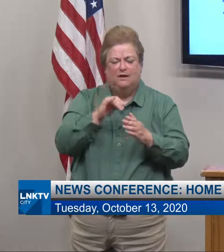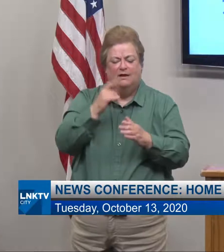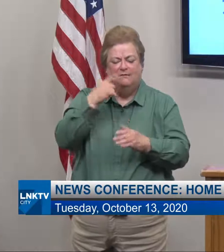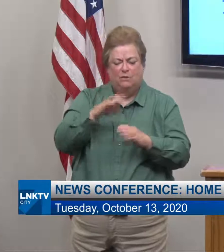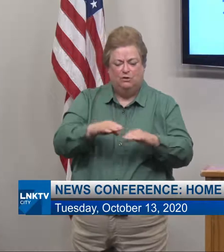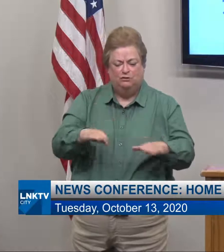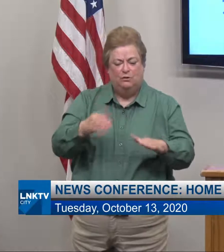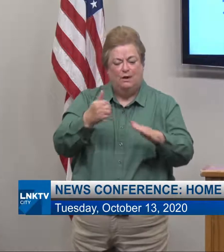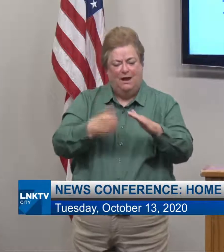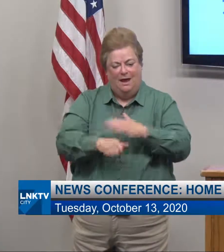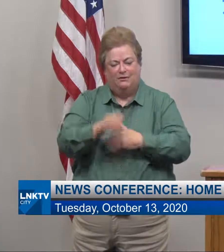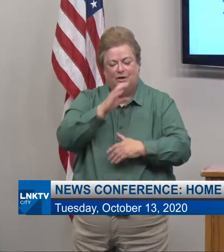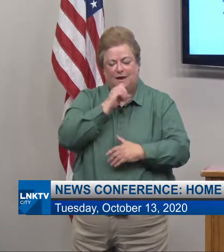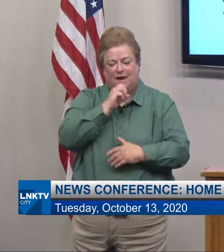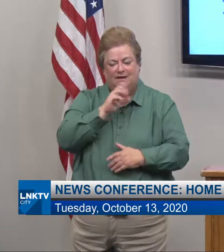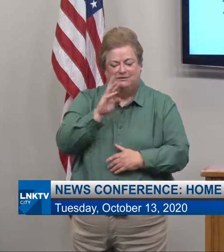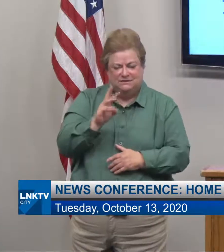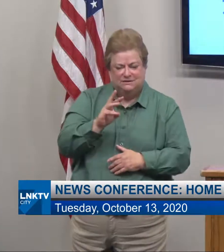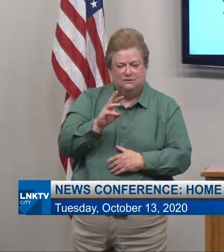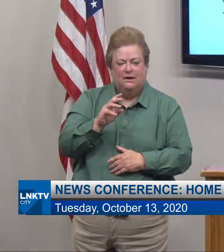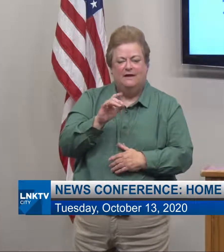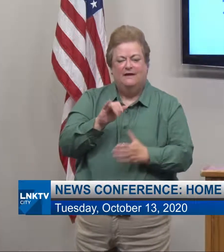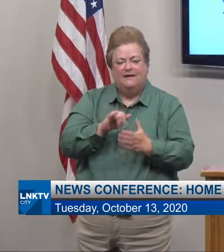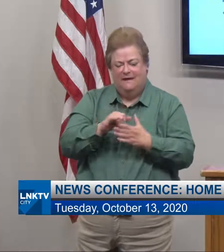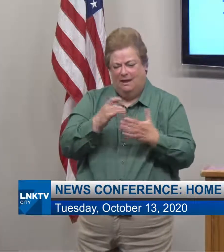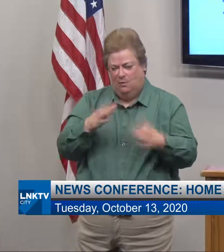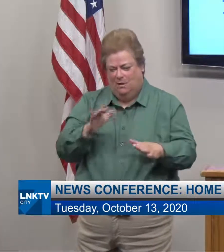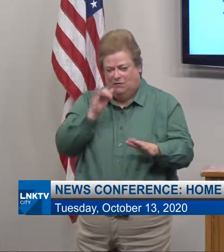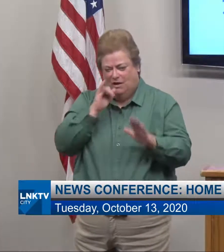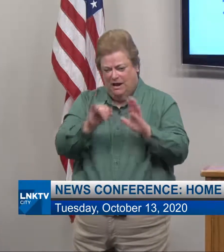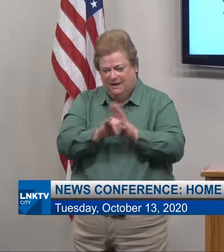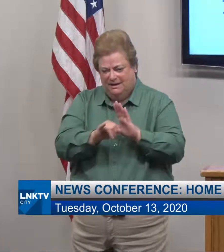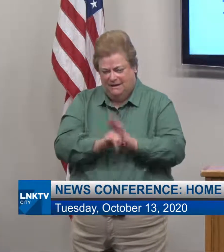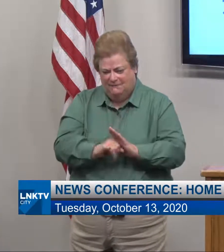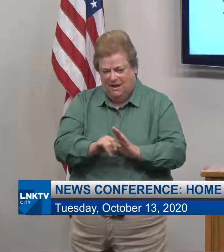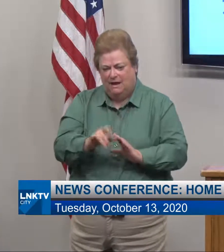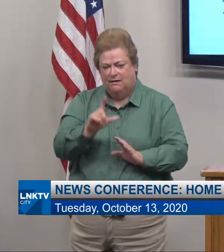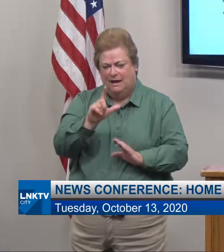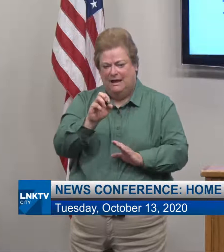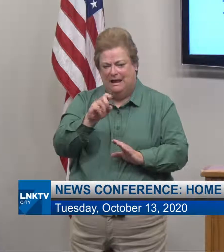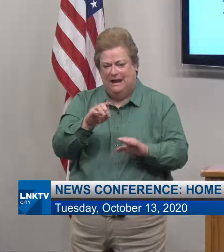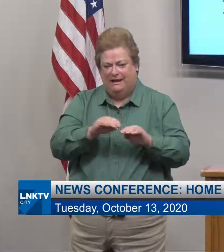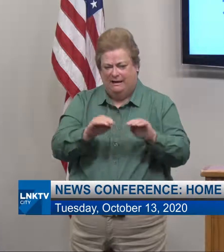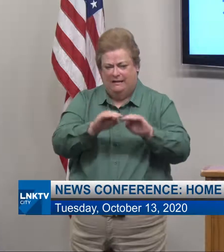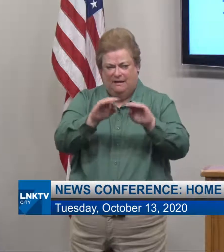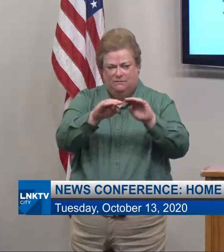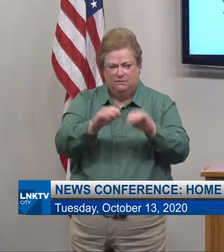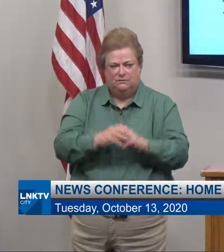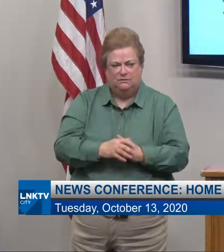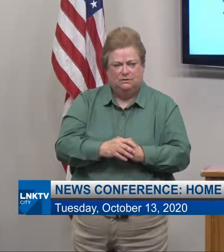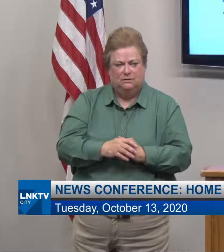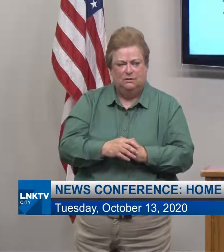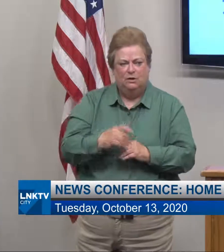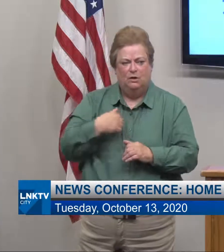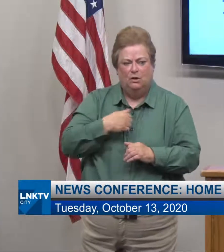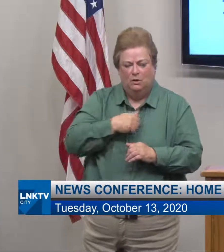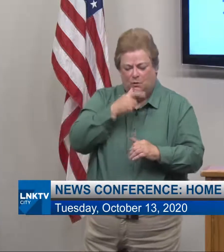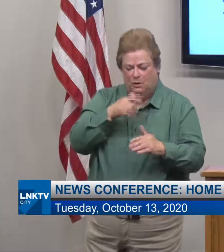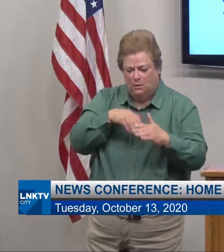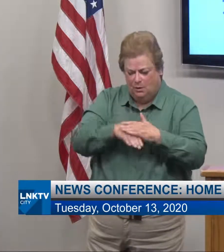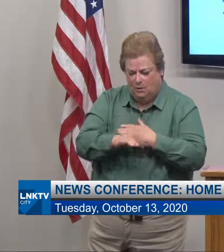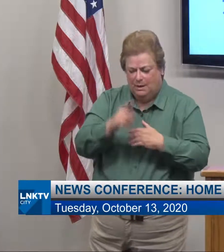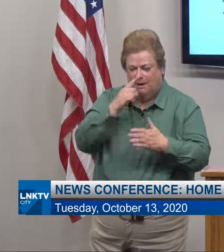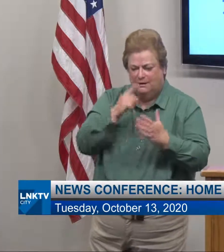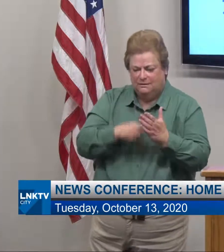6 years old with identified elevated blood lead levels. Work will include intake, inspection,